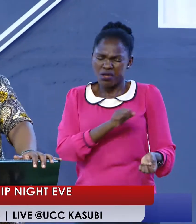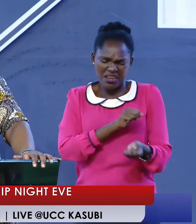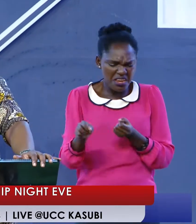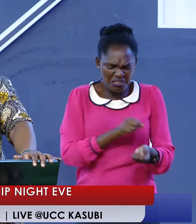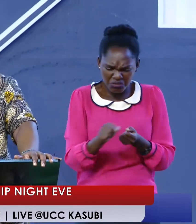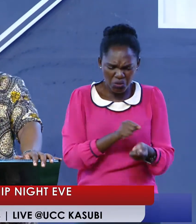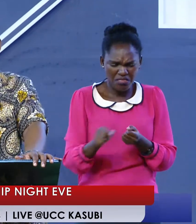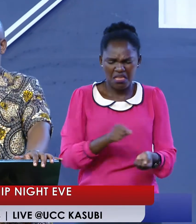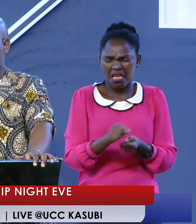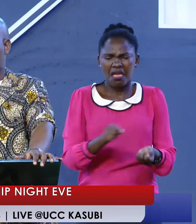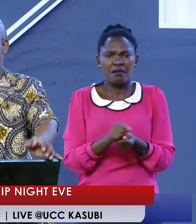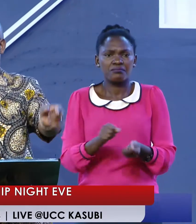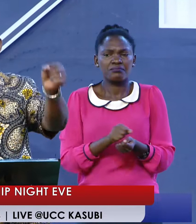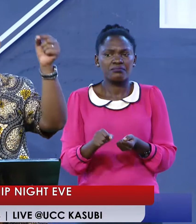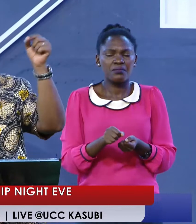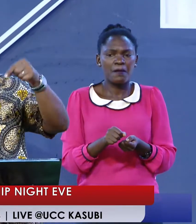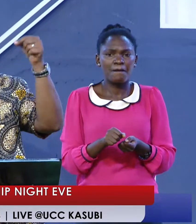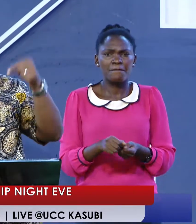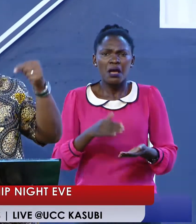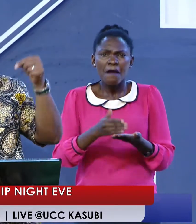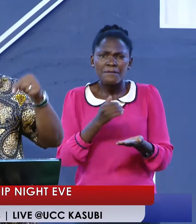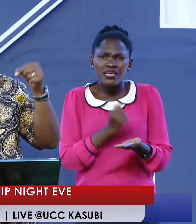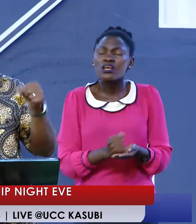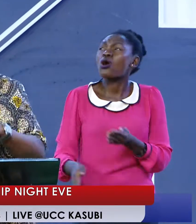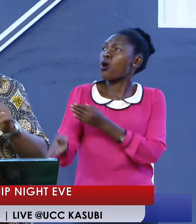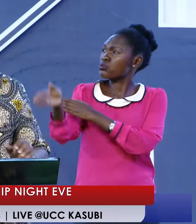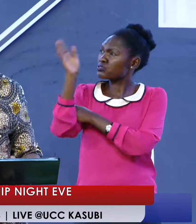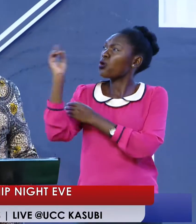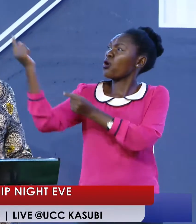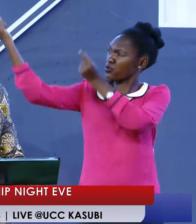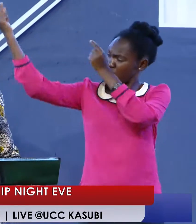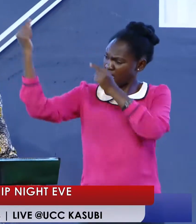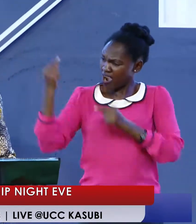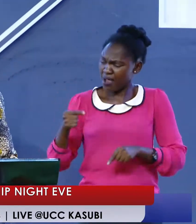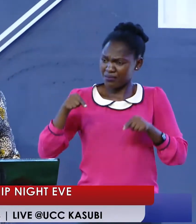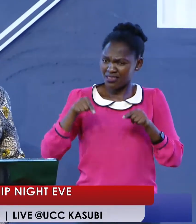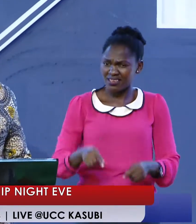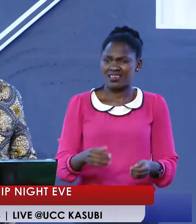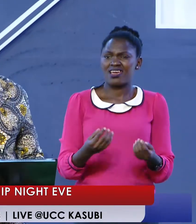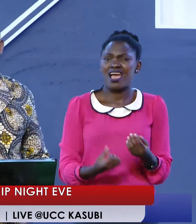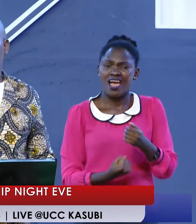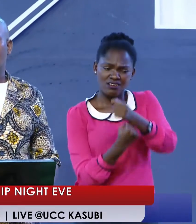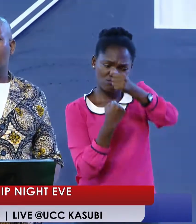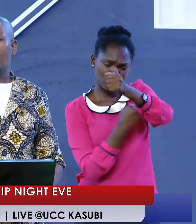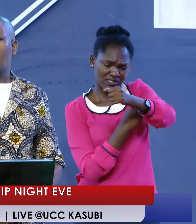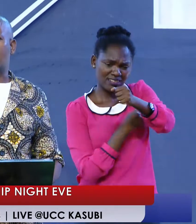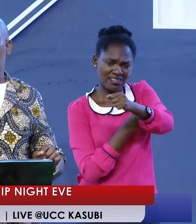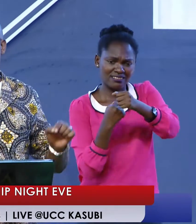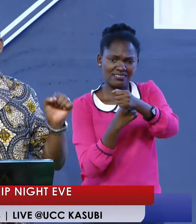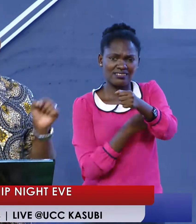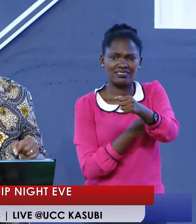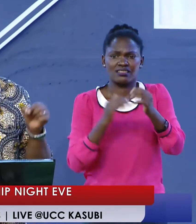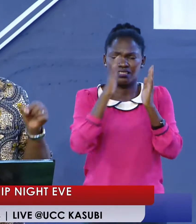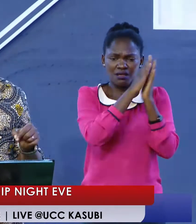Today you will destroy each other. Because the Lord descends to defend the praises.